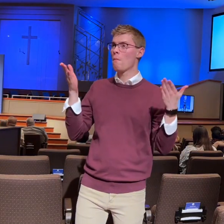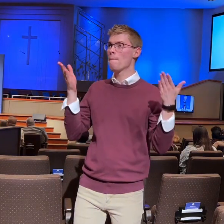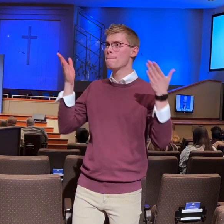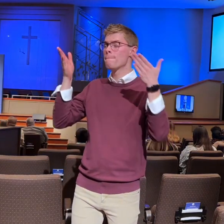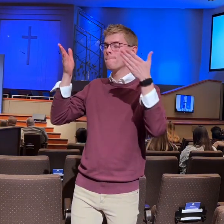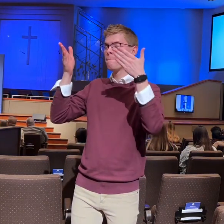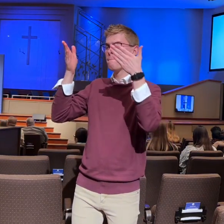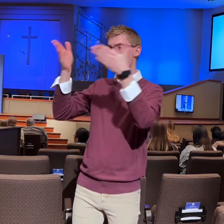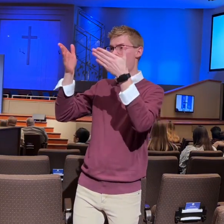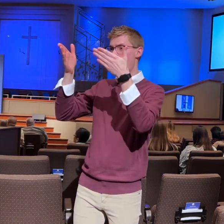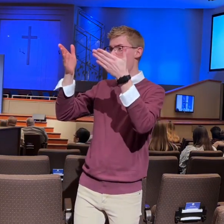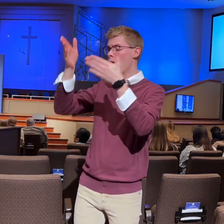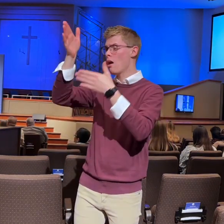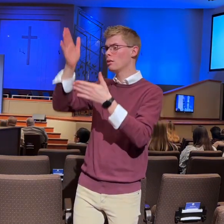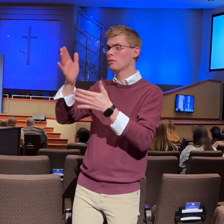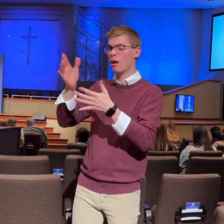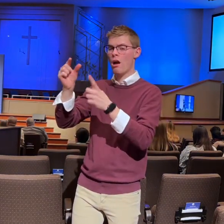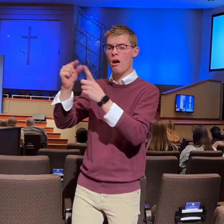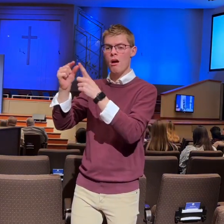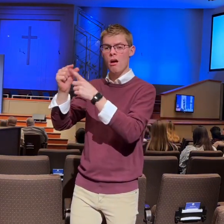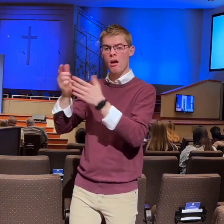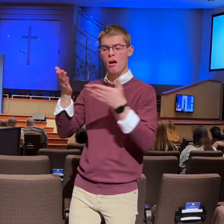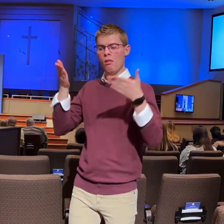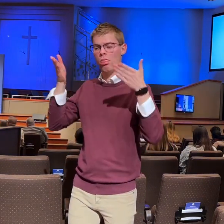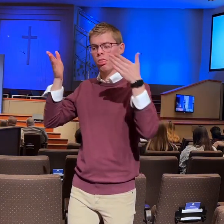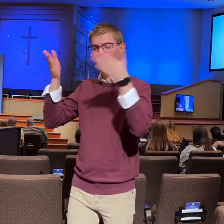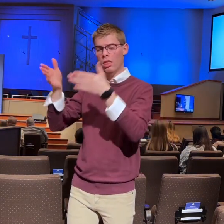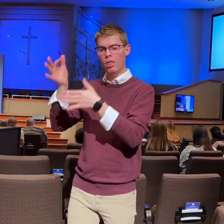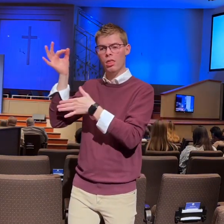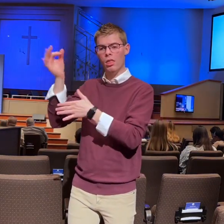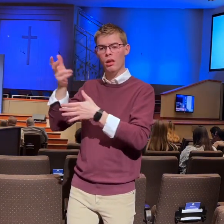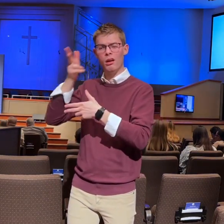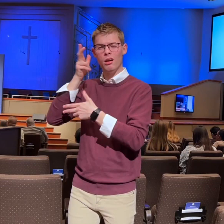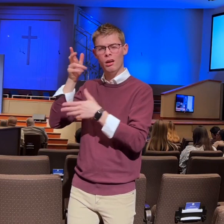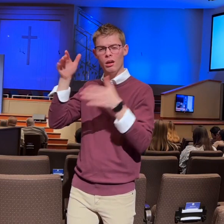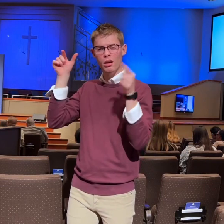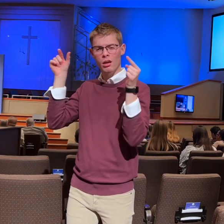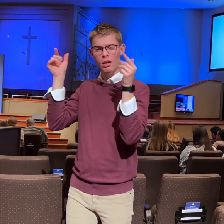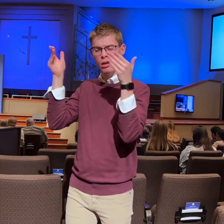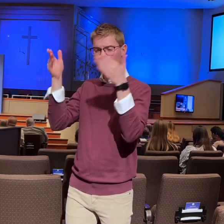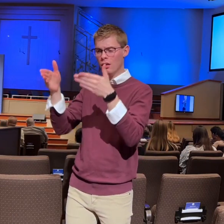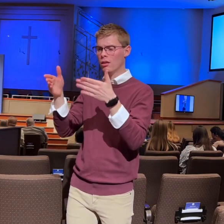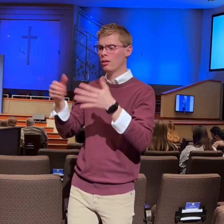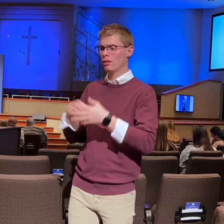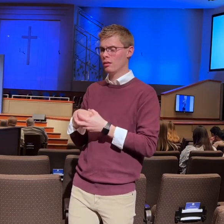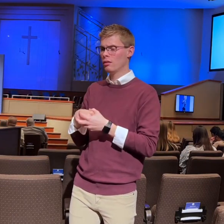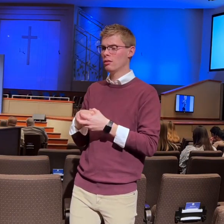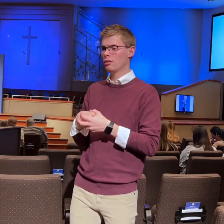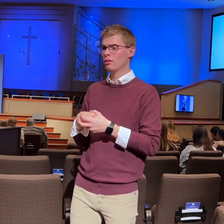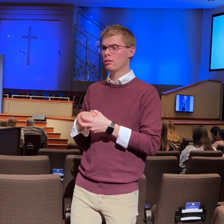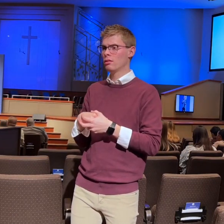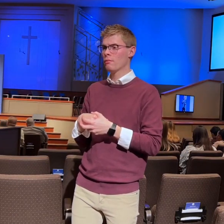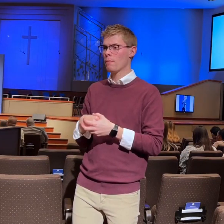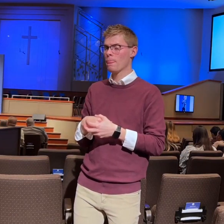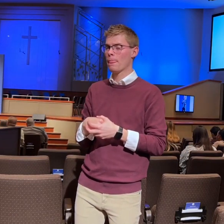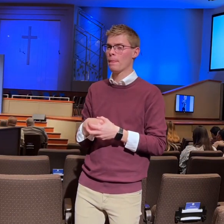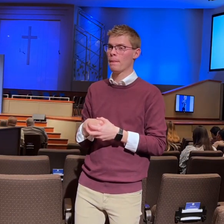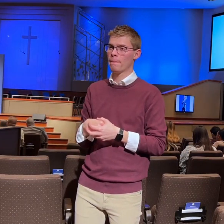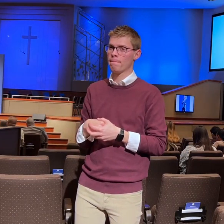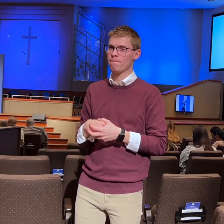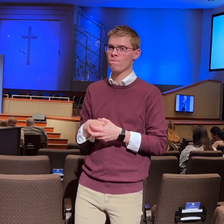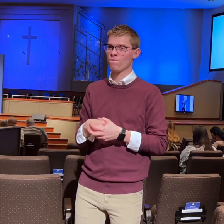The very first incremental step in apostasy is when someone's checking the scores during church.